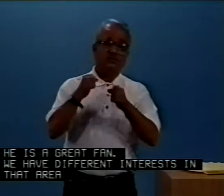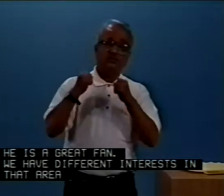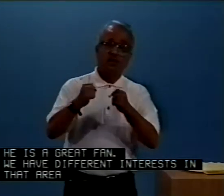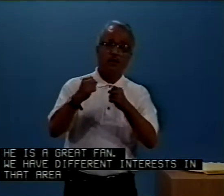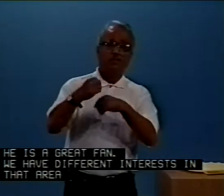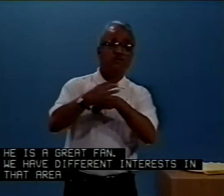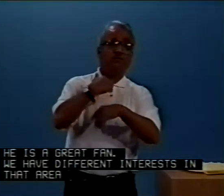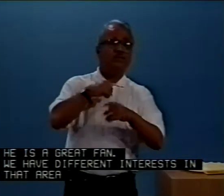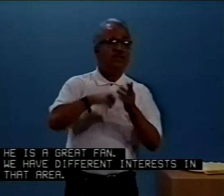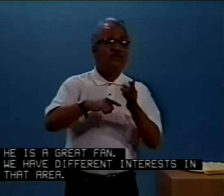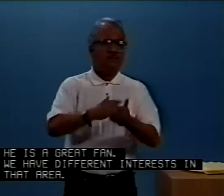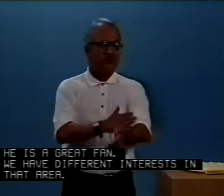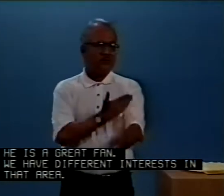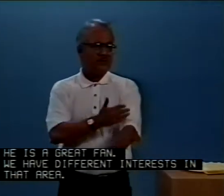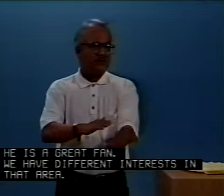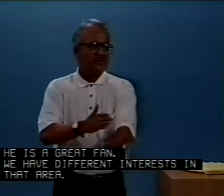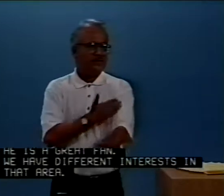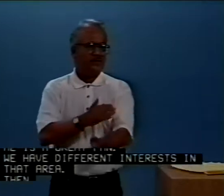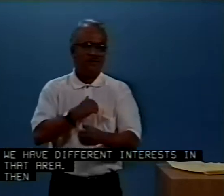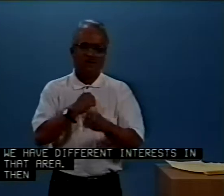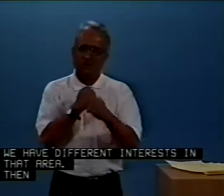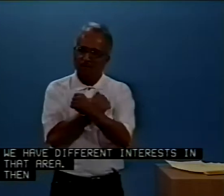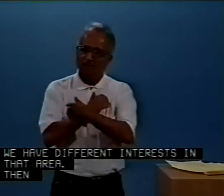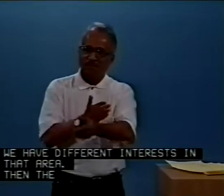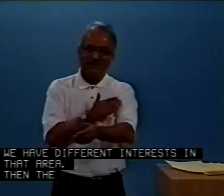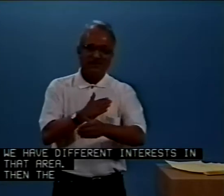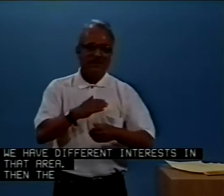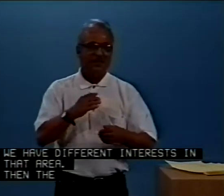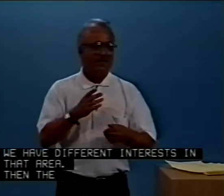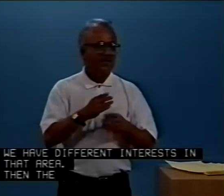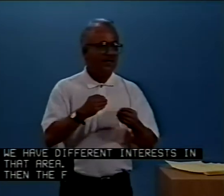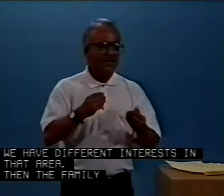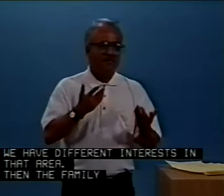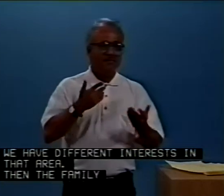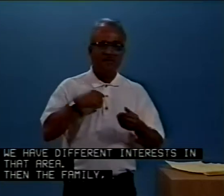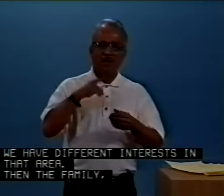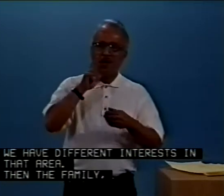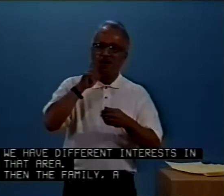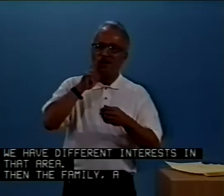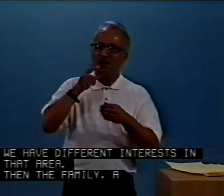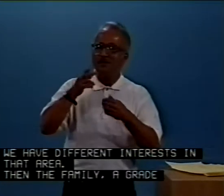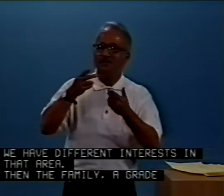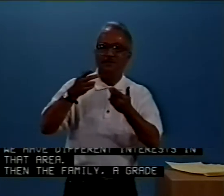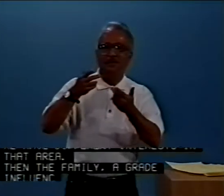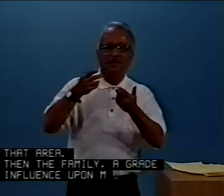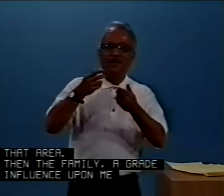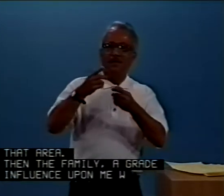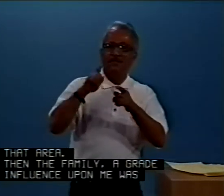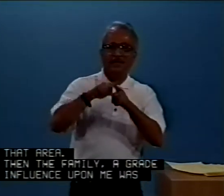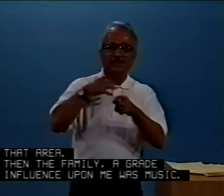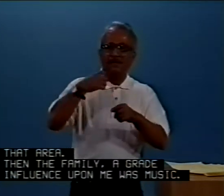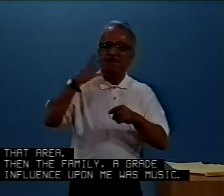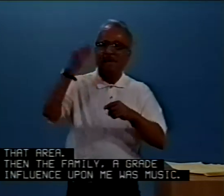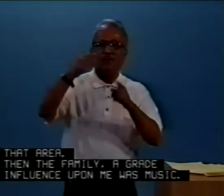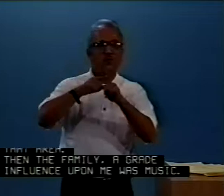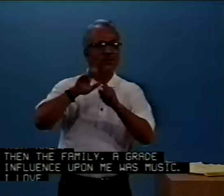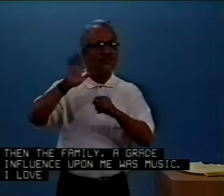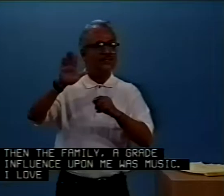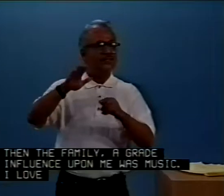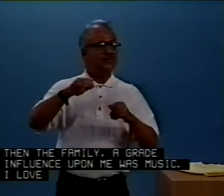Within the family, a great influence upon me was music. I love music today. My uncle used to take me